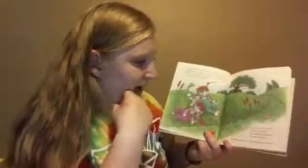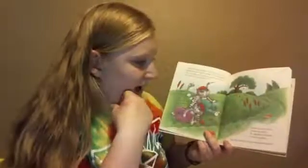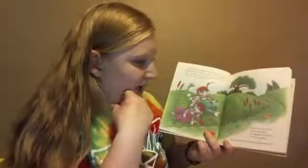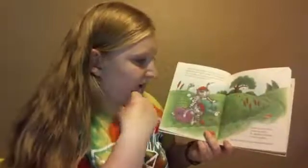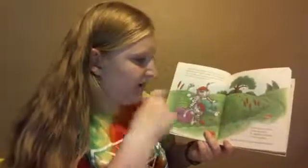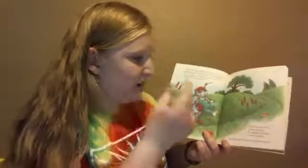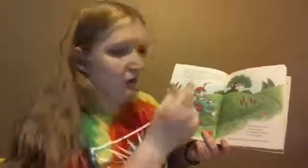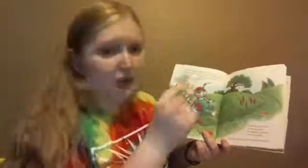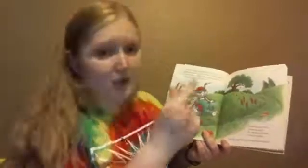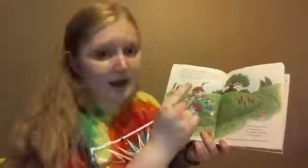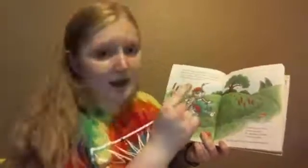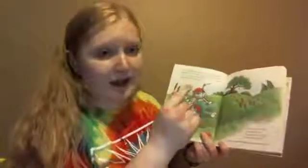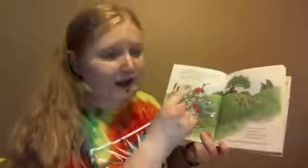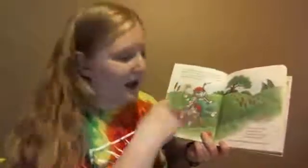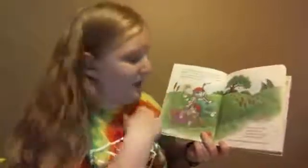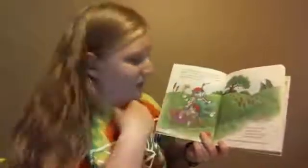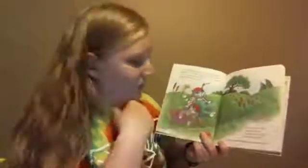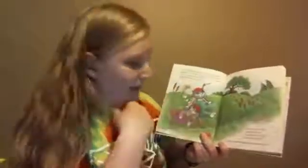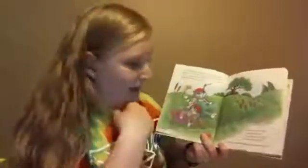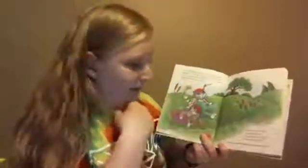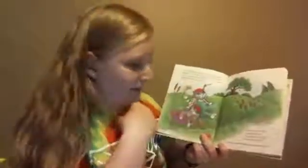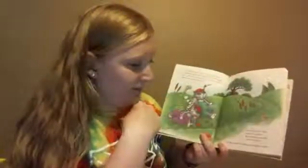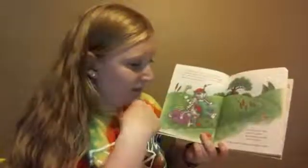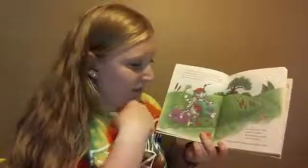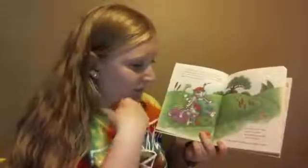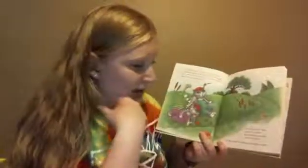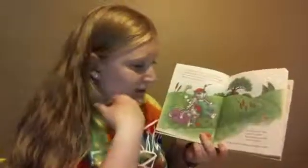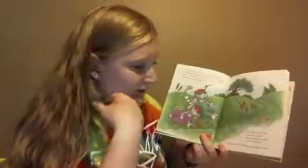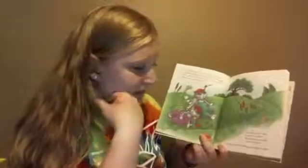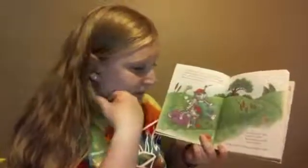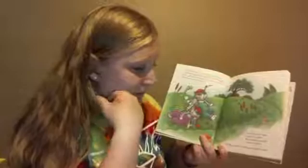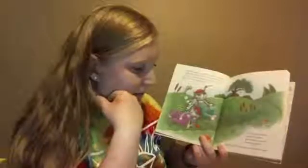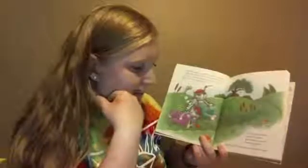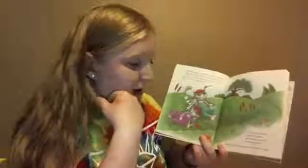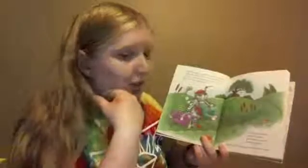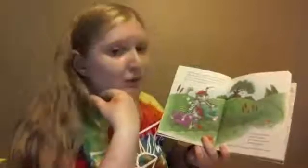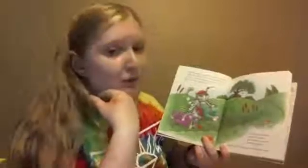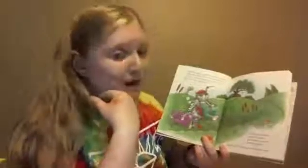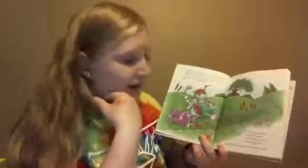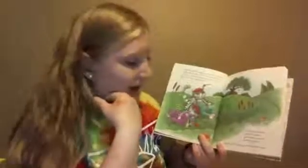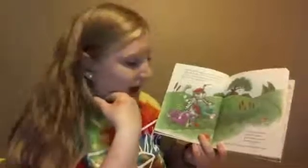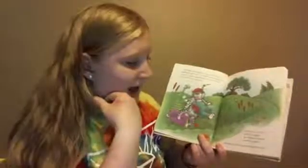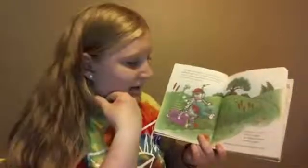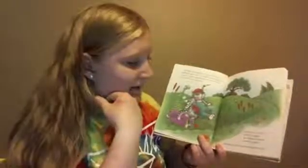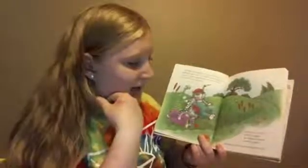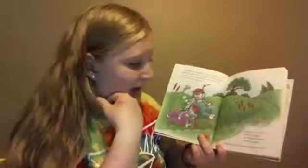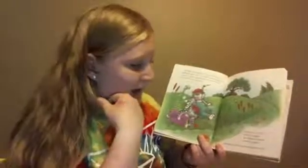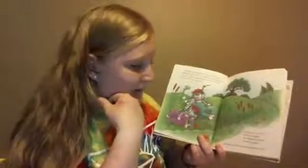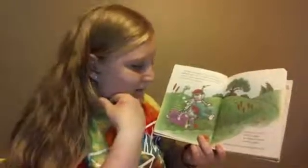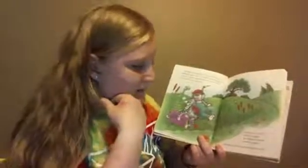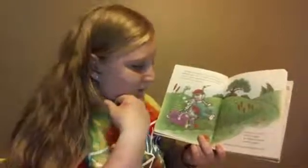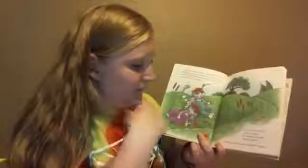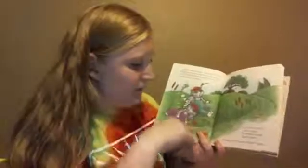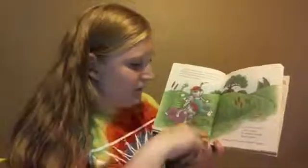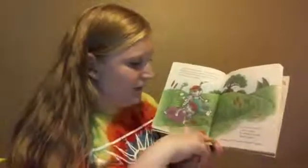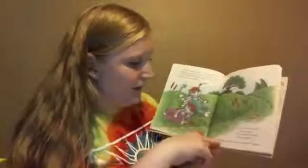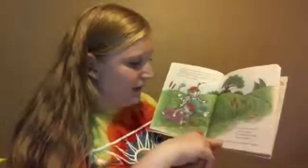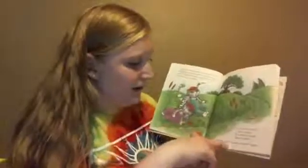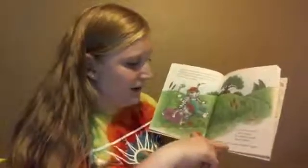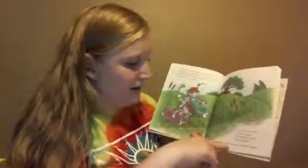eyes, green as grass, by streams of water, green as glass. So they tried to